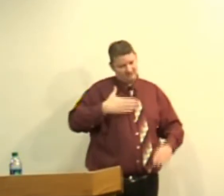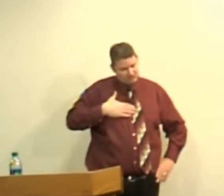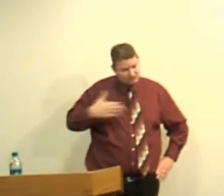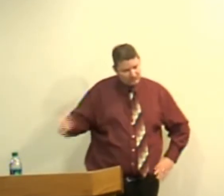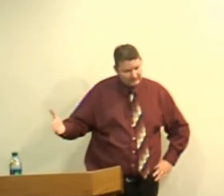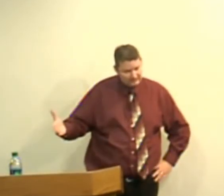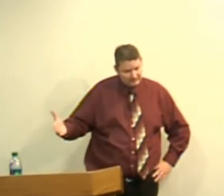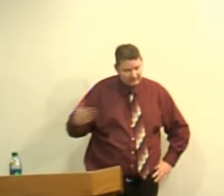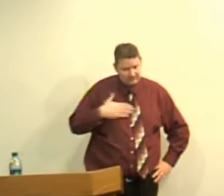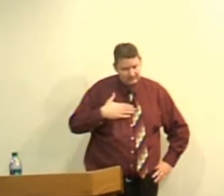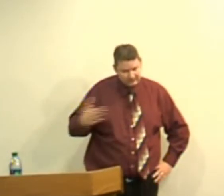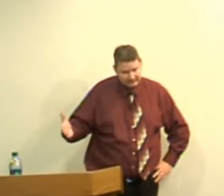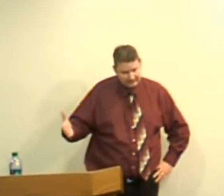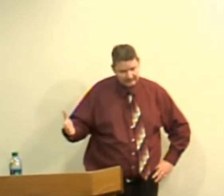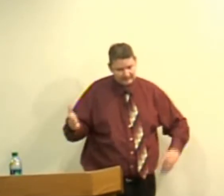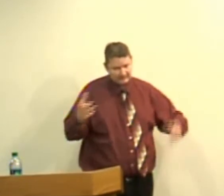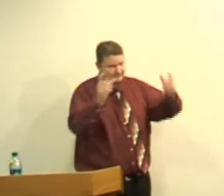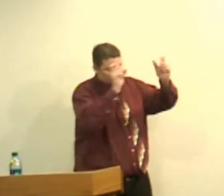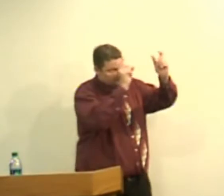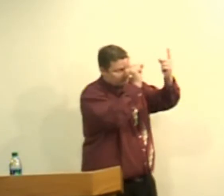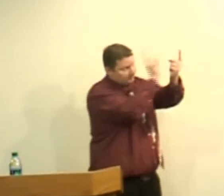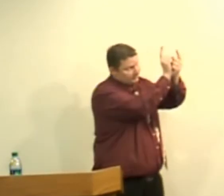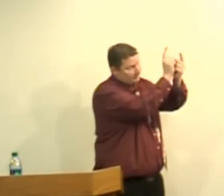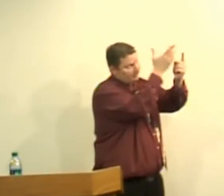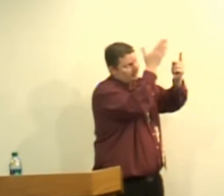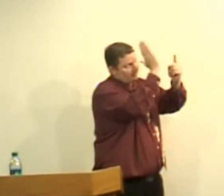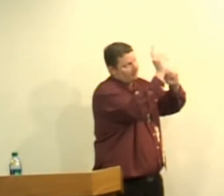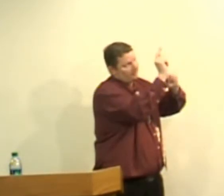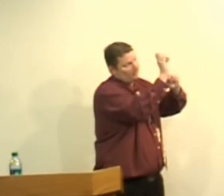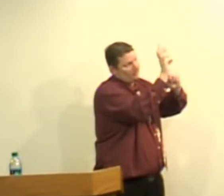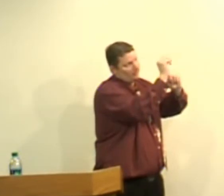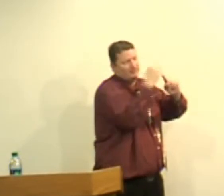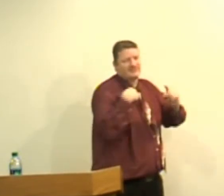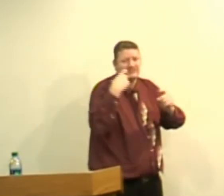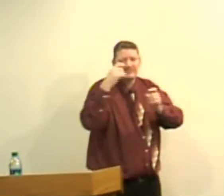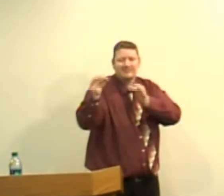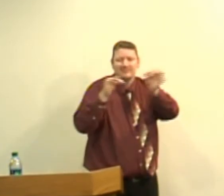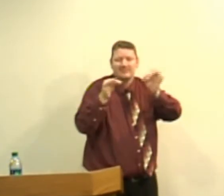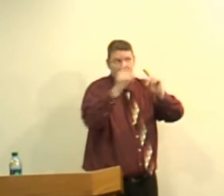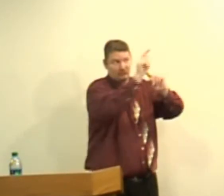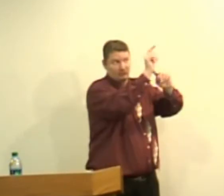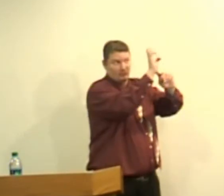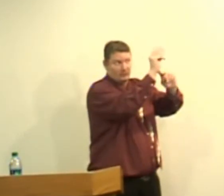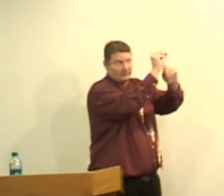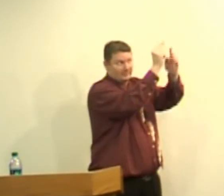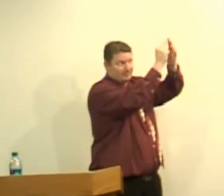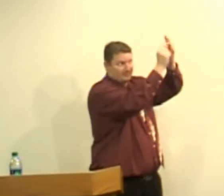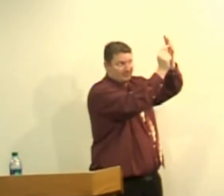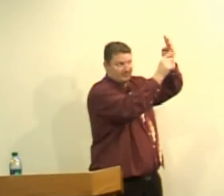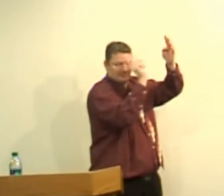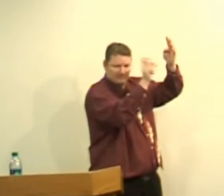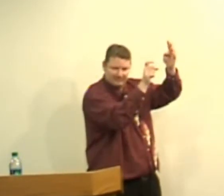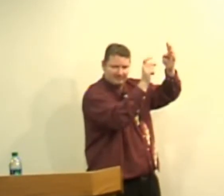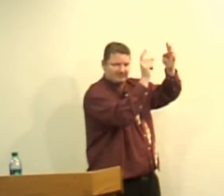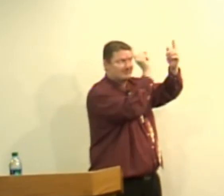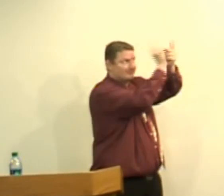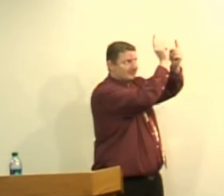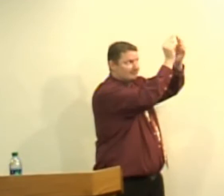We need to do this. And we need to be willing to do this. We need to be willing to do this. We meet. That's true. We meet His terms.